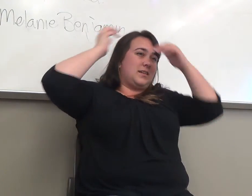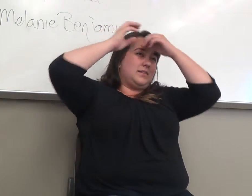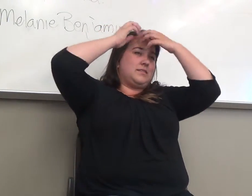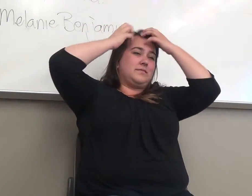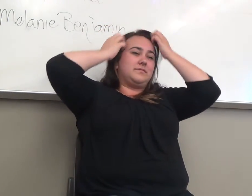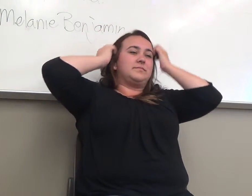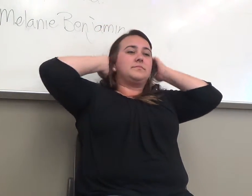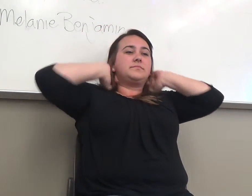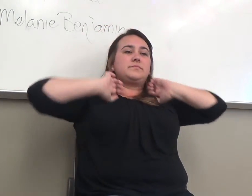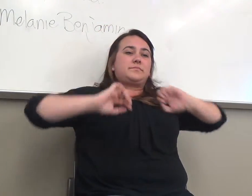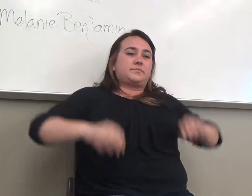So,